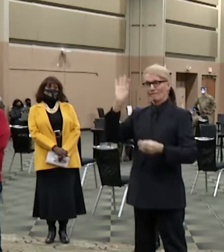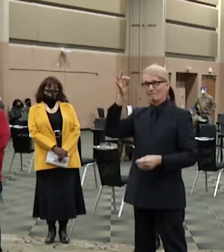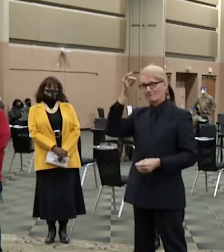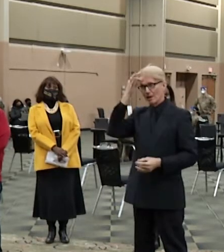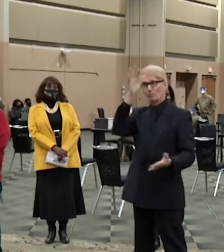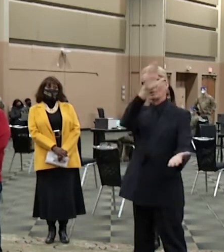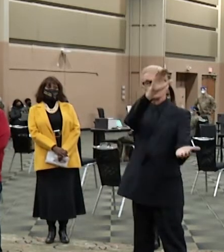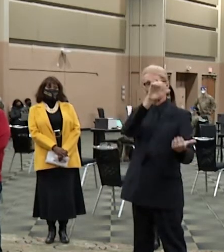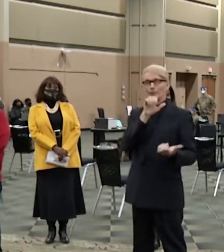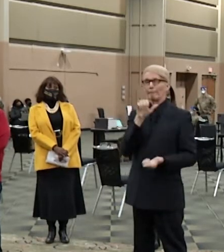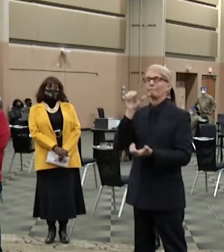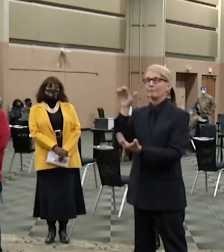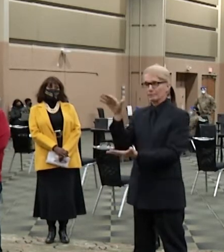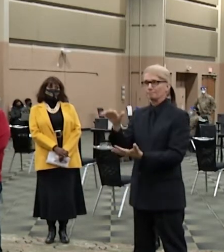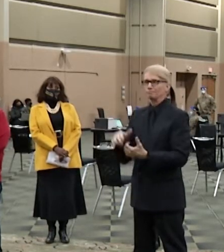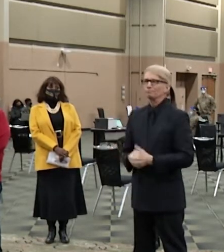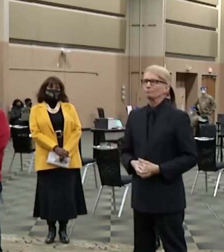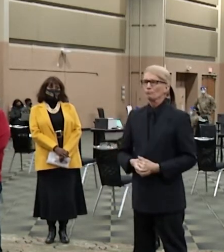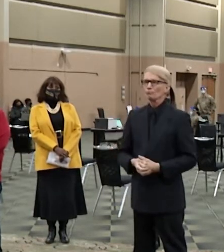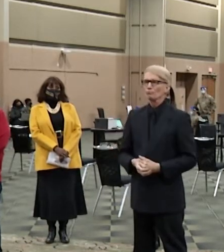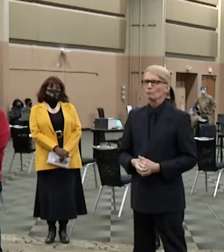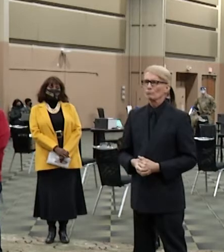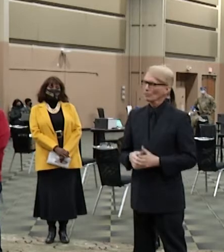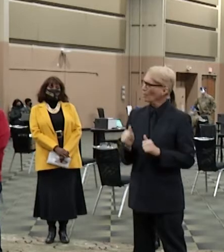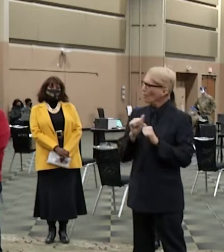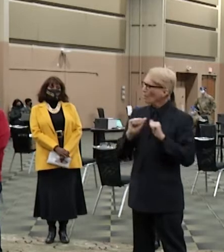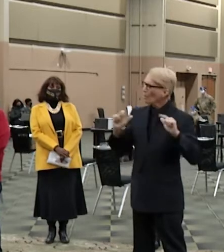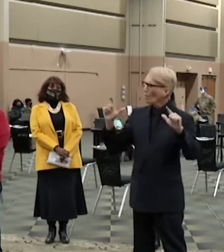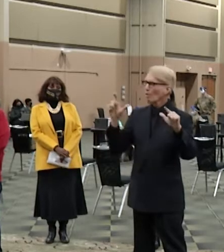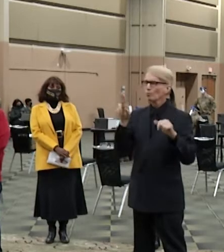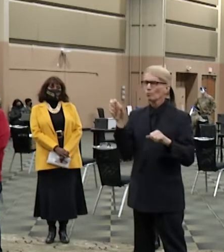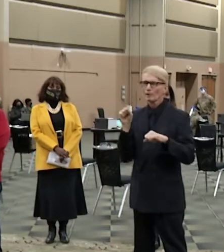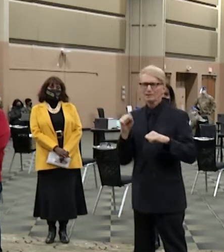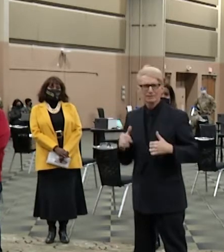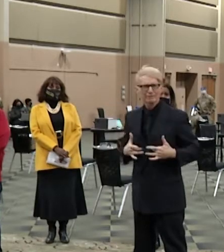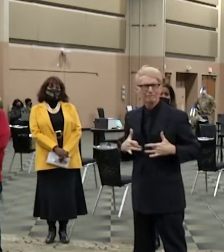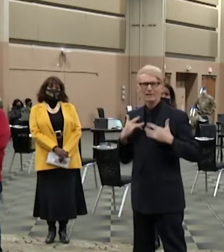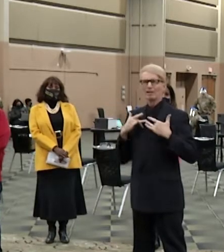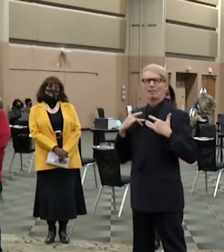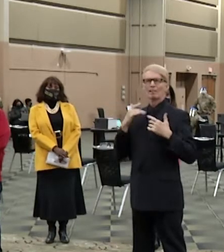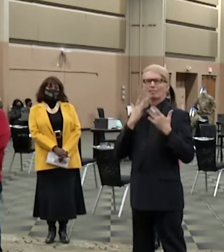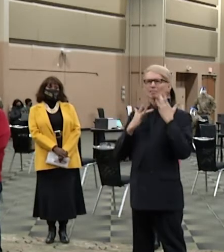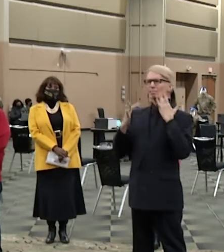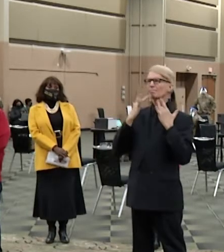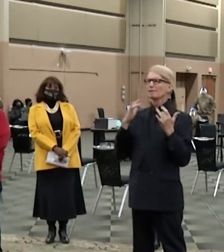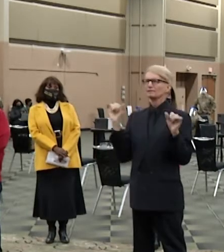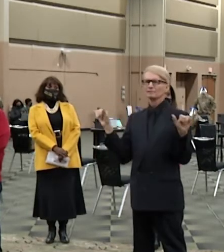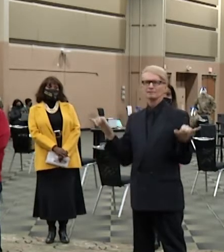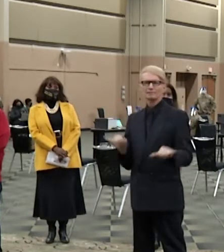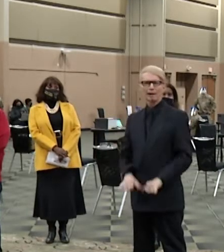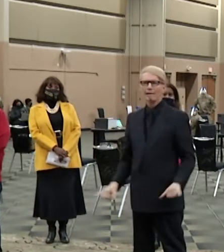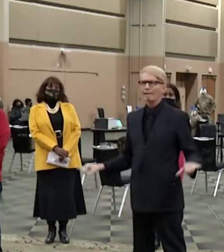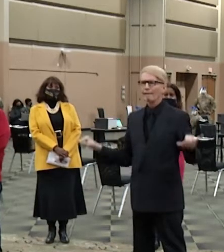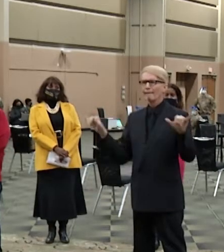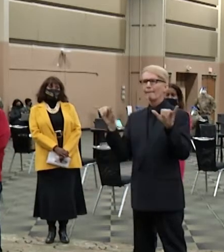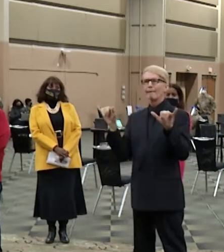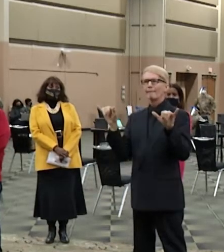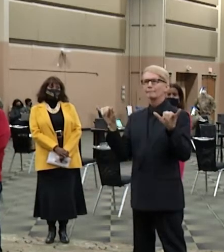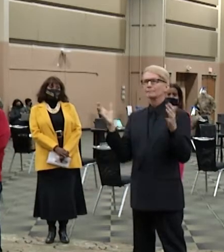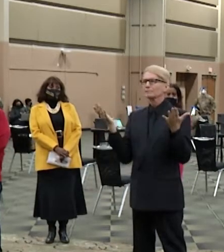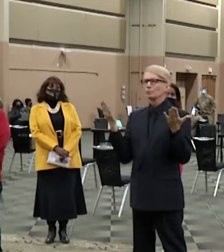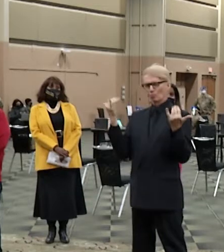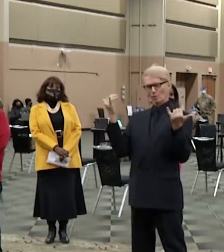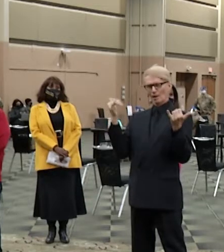shipped. Every state in the nation is experiencing this same shortage. It's another example of the